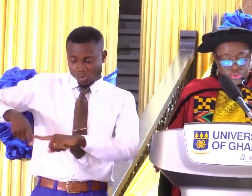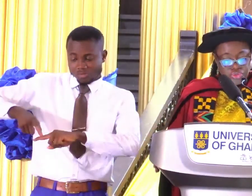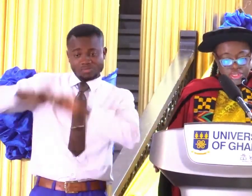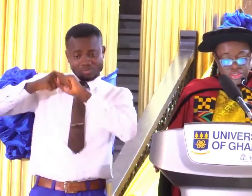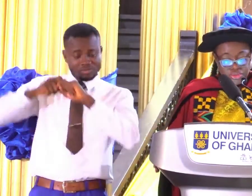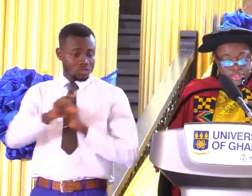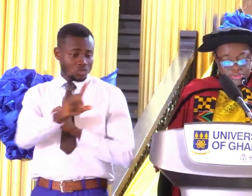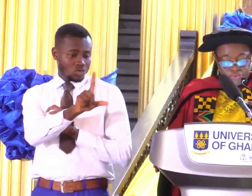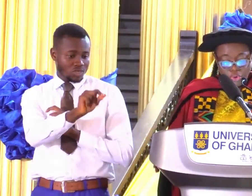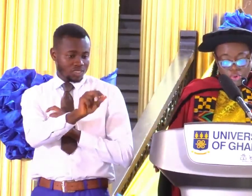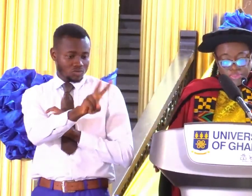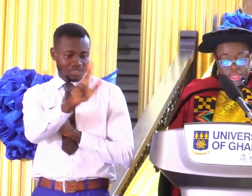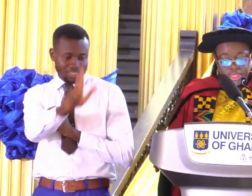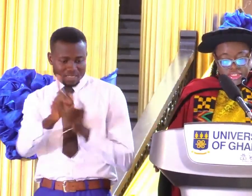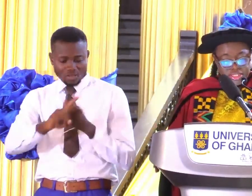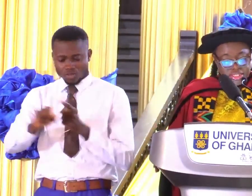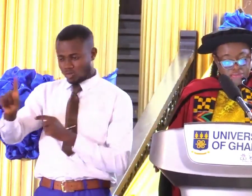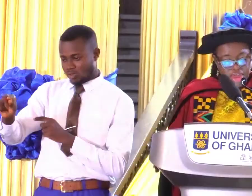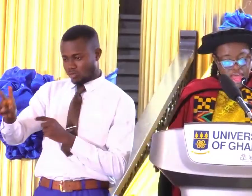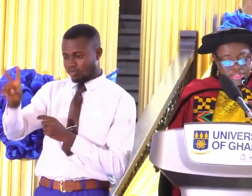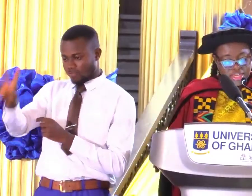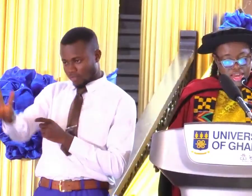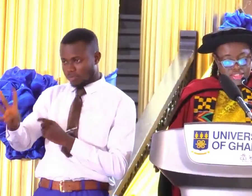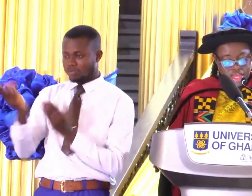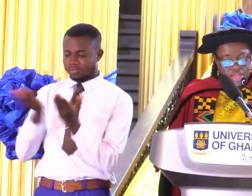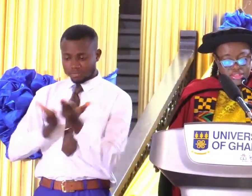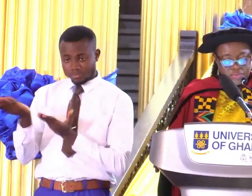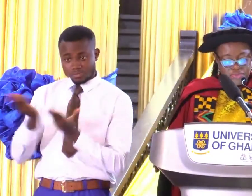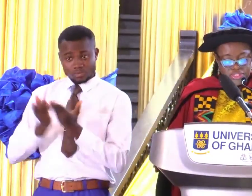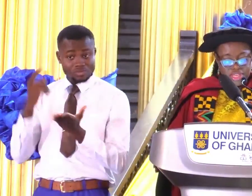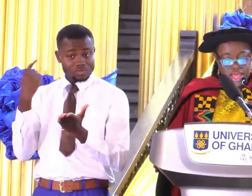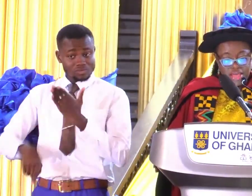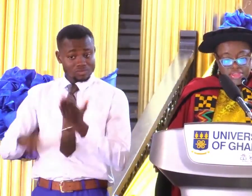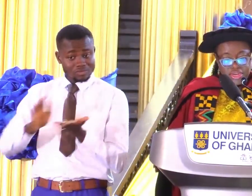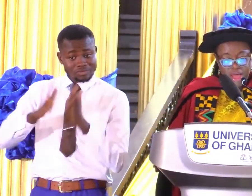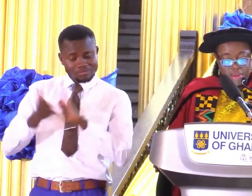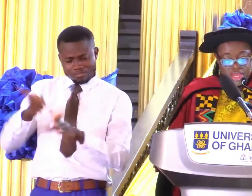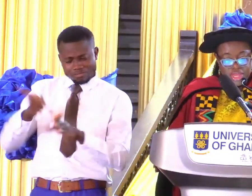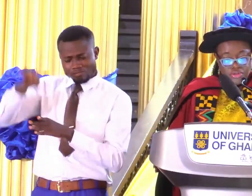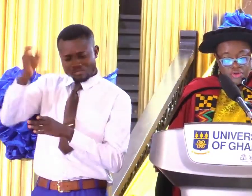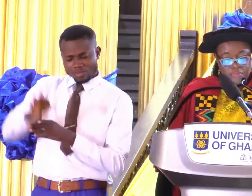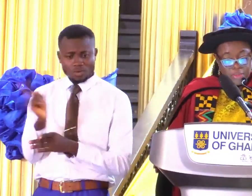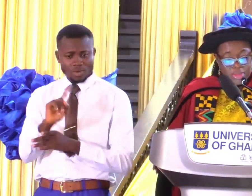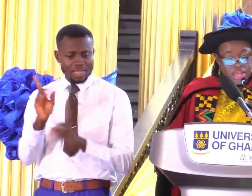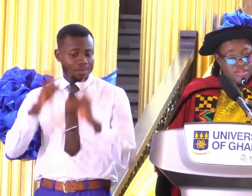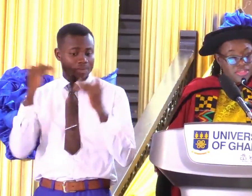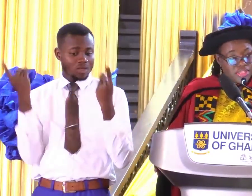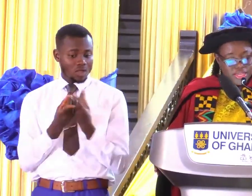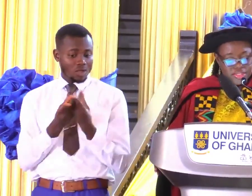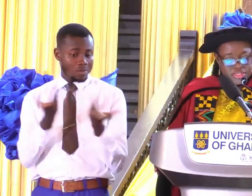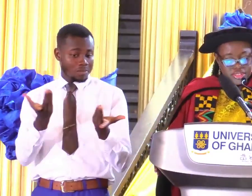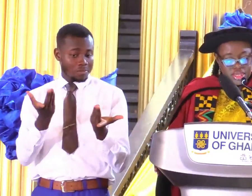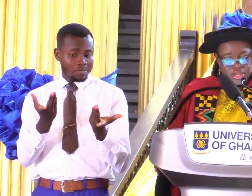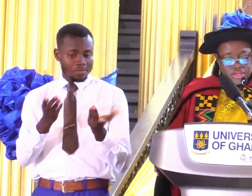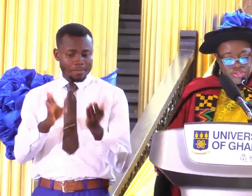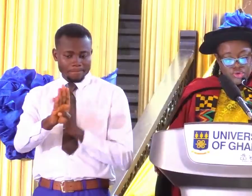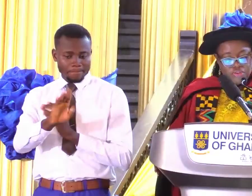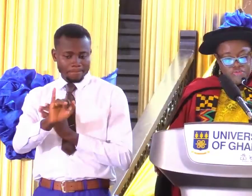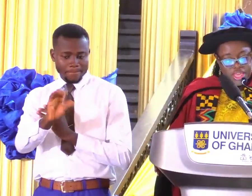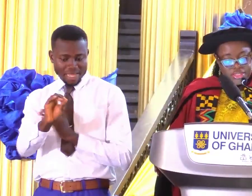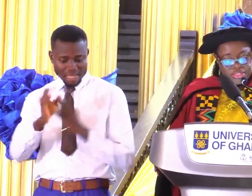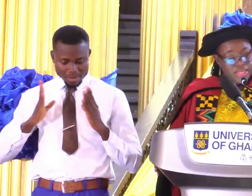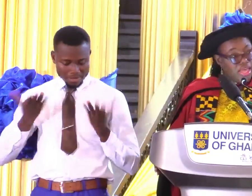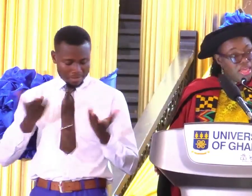to 2024, she served as an adjunct professor at the Department of Biomedical Sciences, School